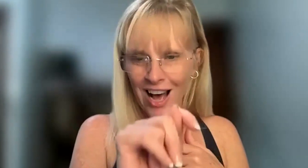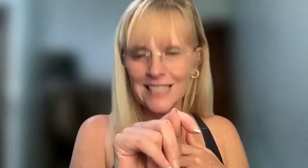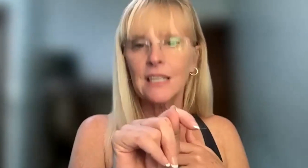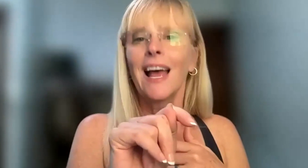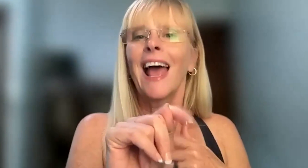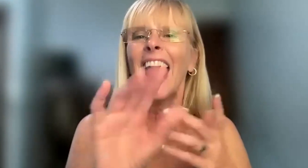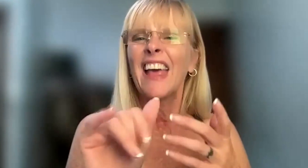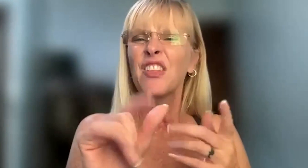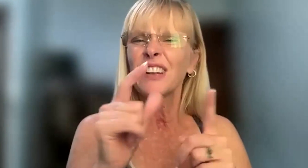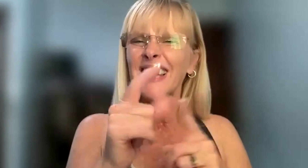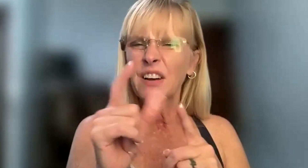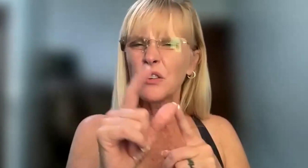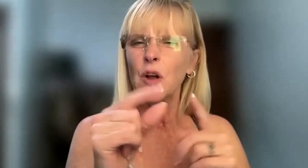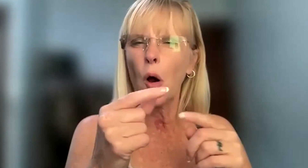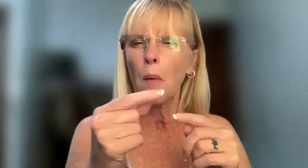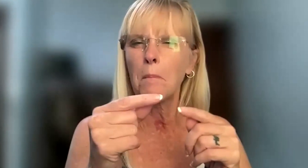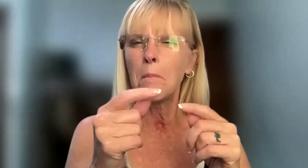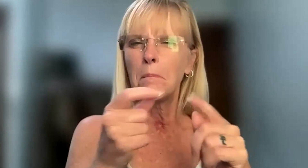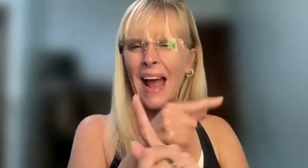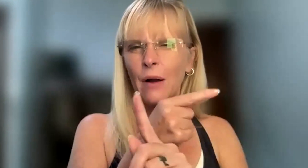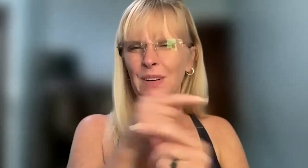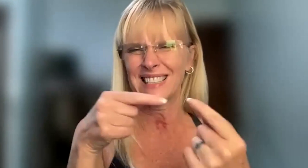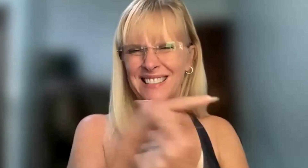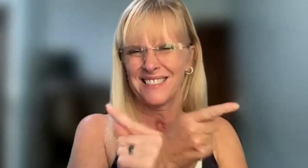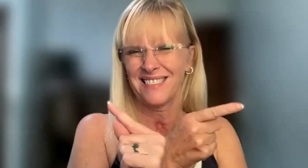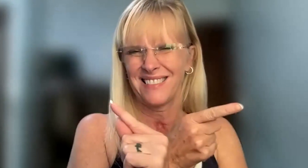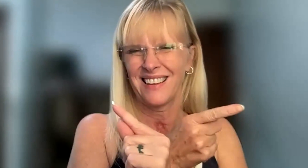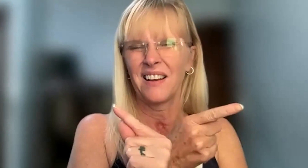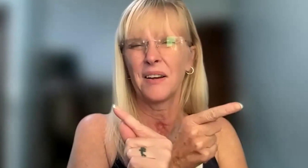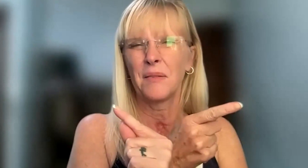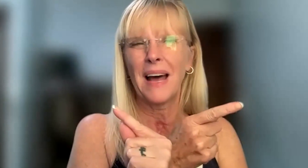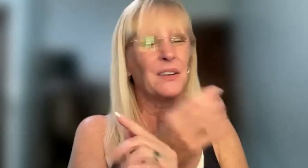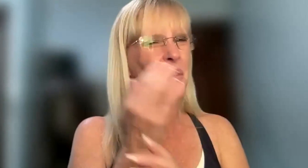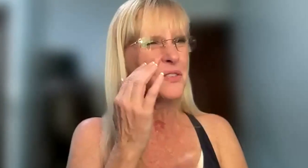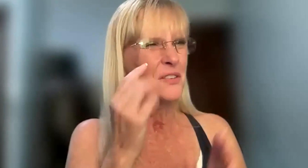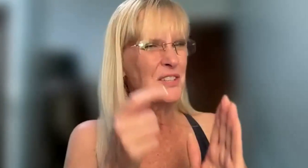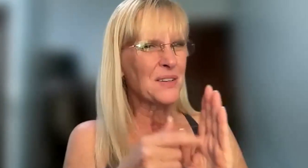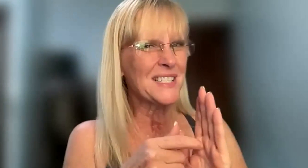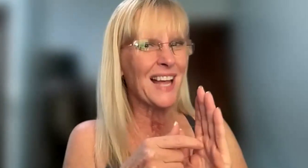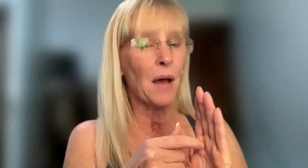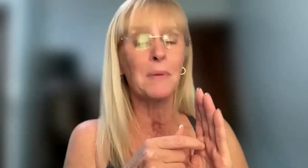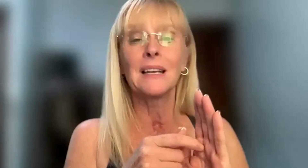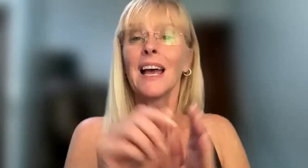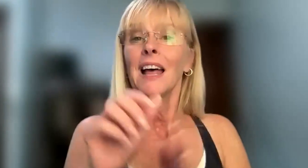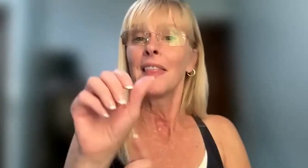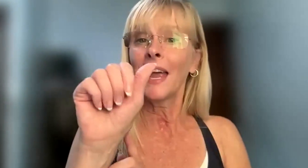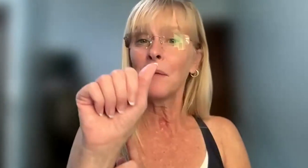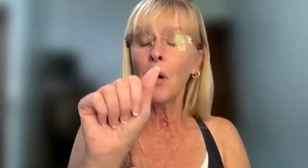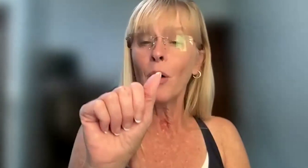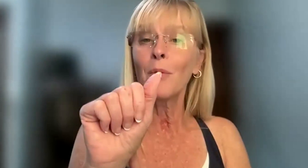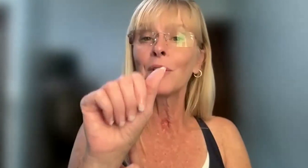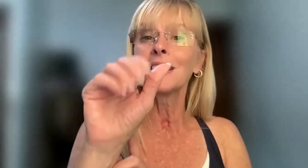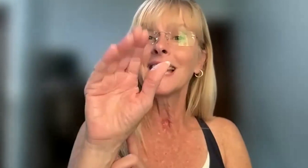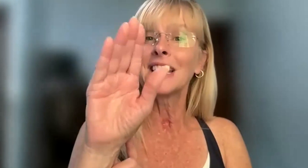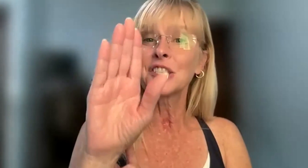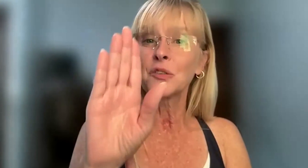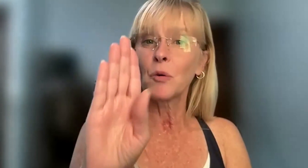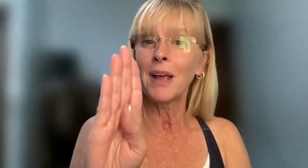font, and their letters are backwards. I don't know if you've noticed that, but the hand palm orientation will be